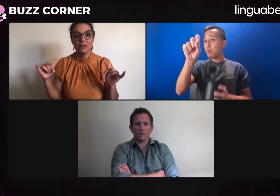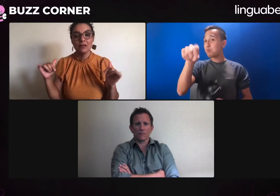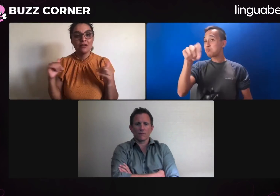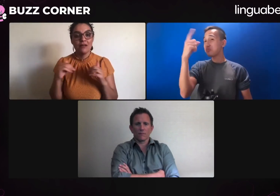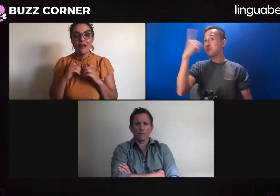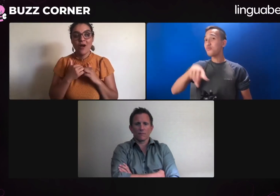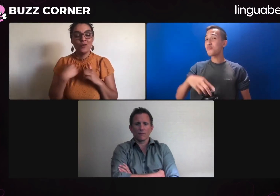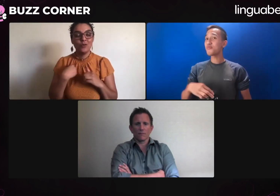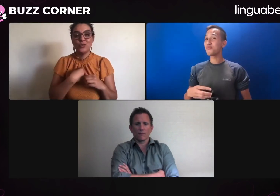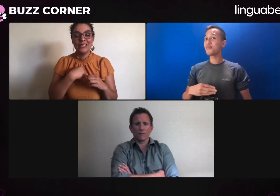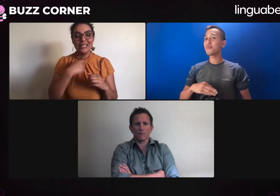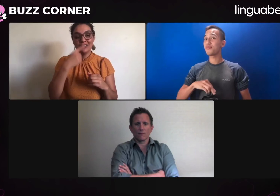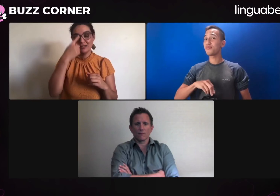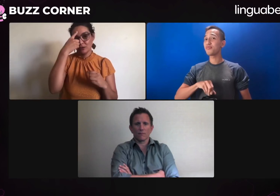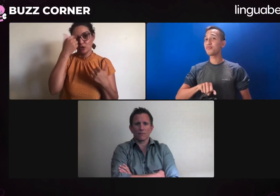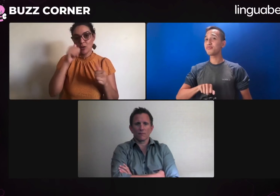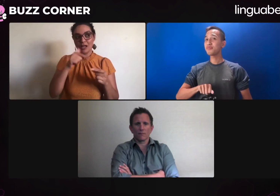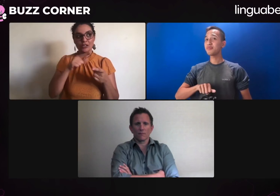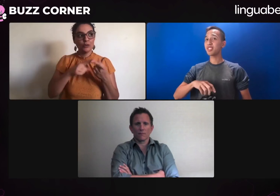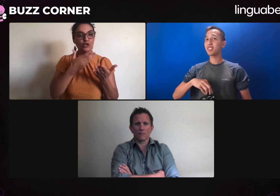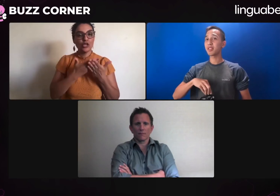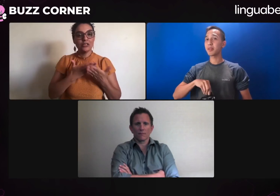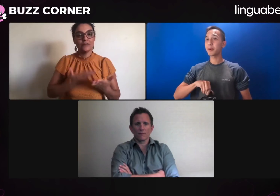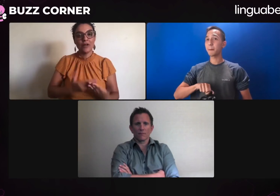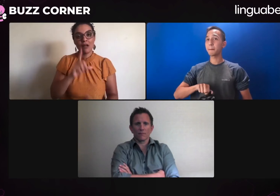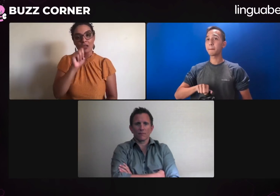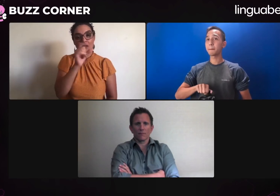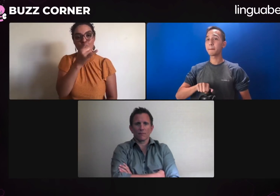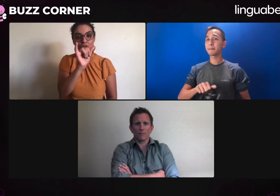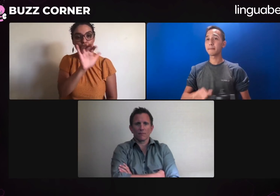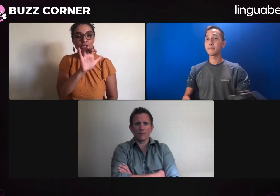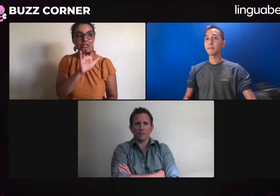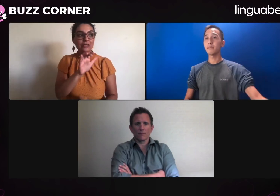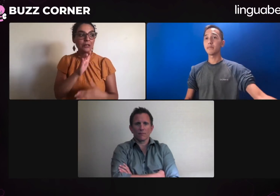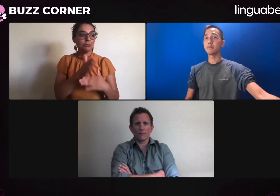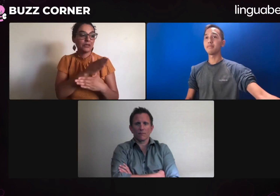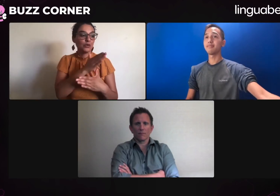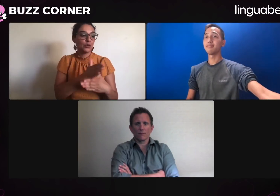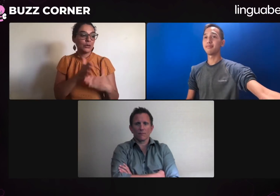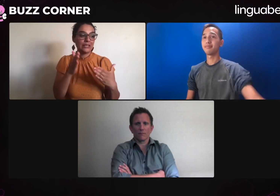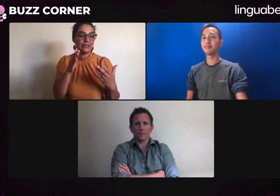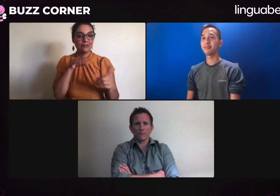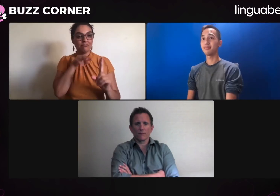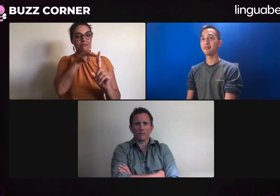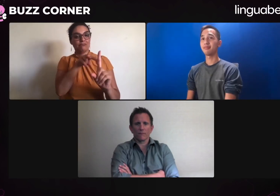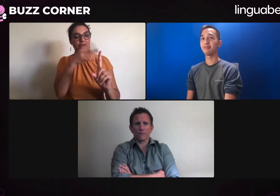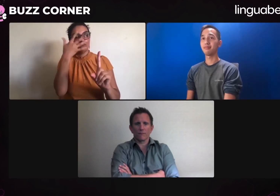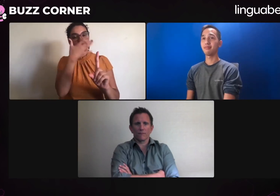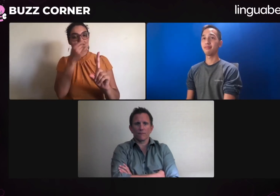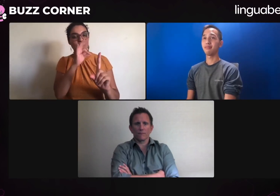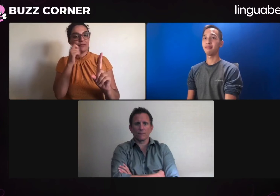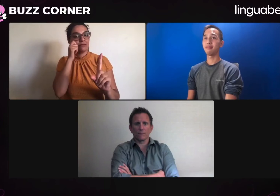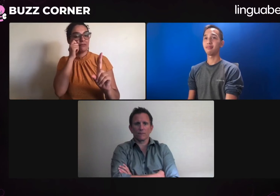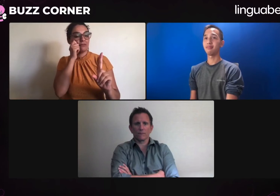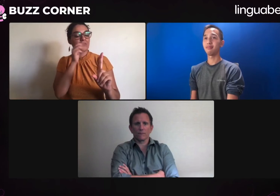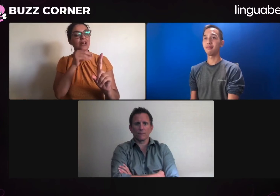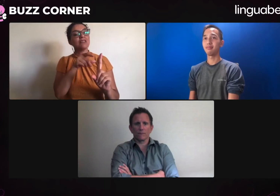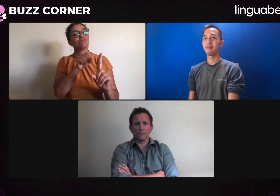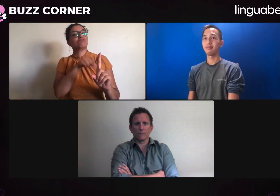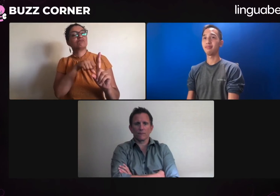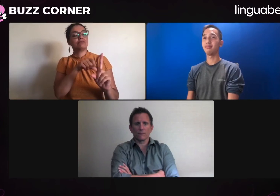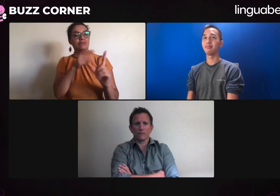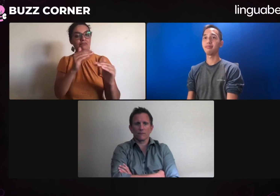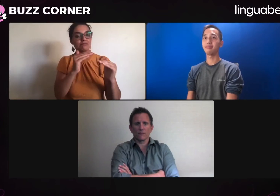me, but it's so odd at the same time, to be honest, because we try to justify the logic